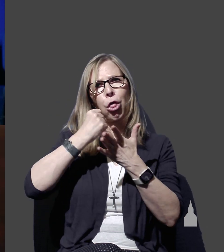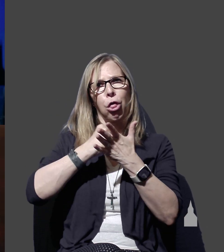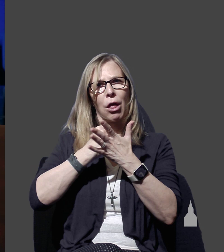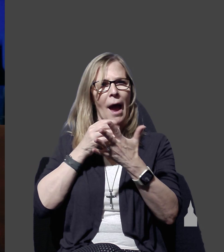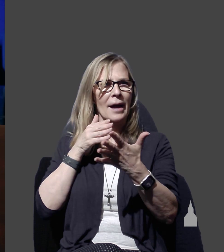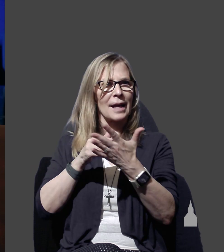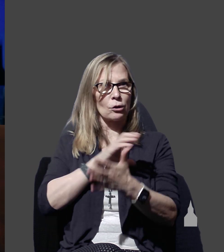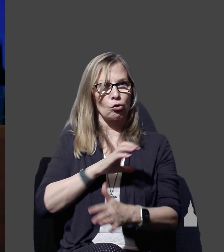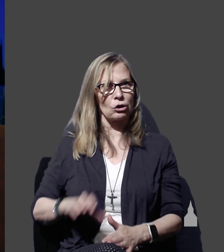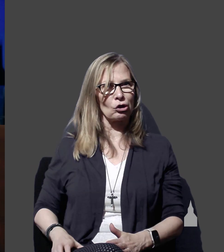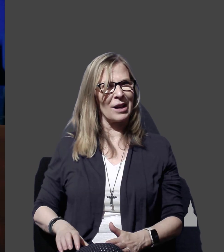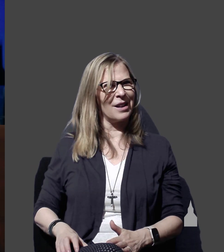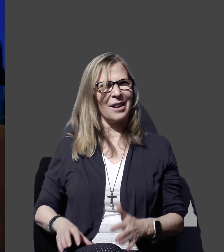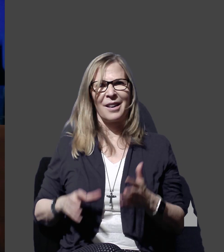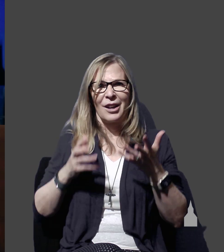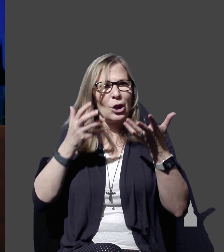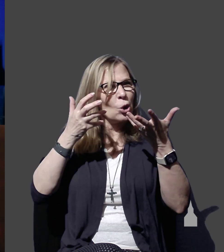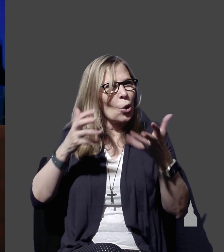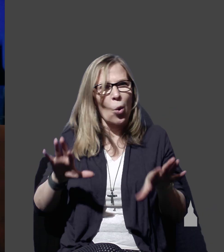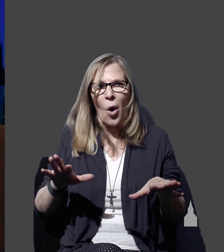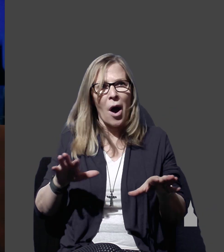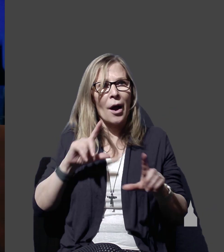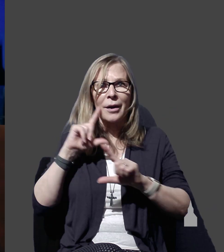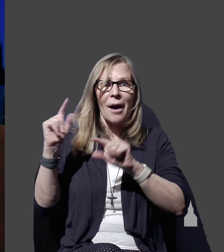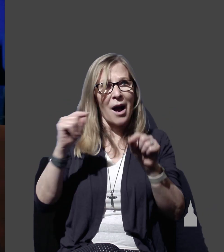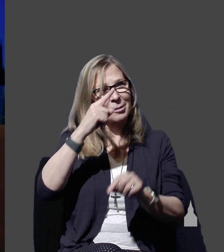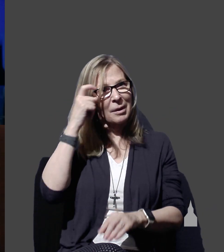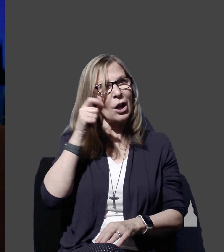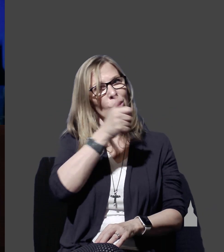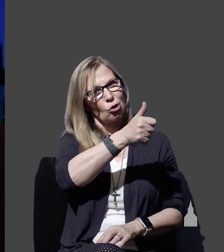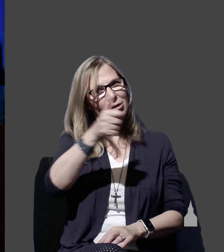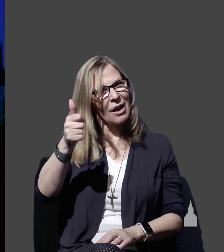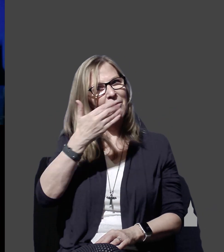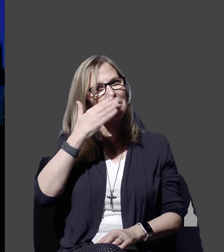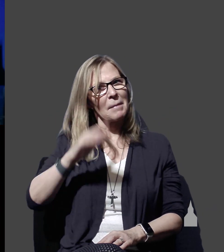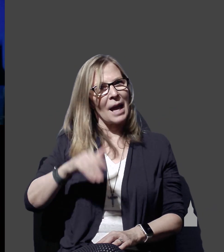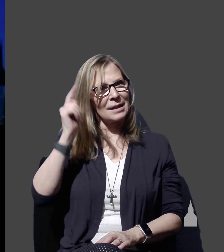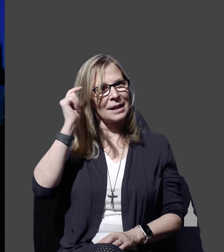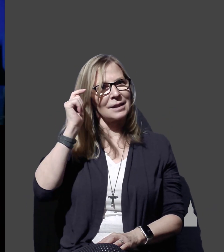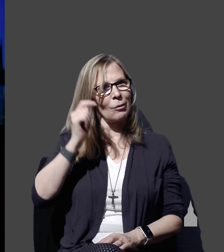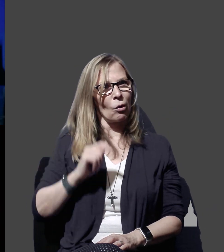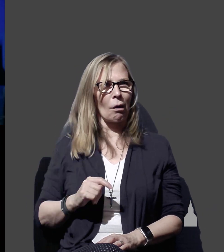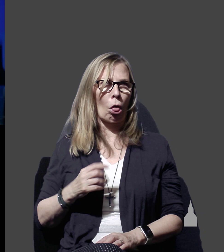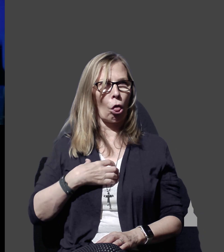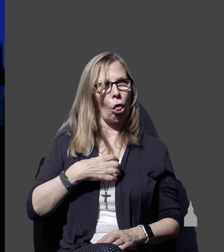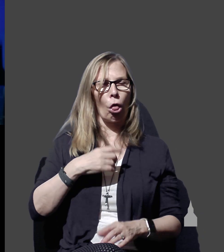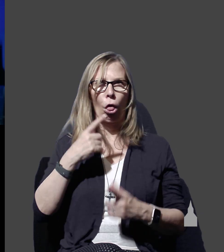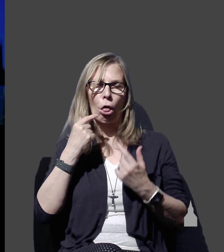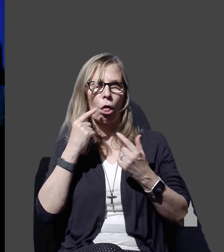Don't let any of it be because you work for them and you're a bad testimony.